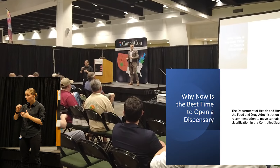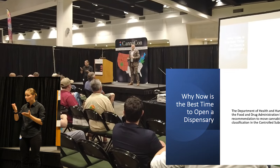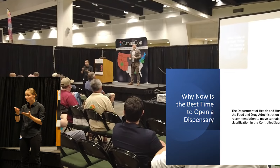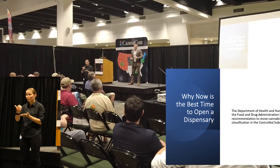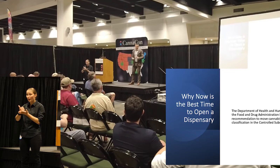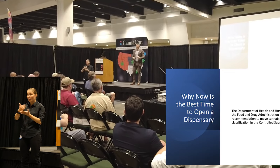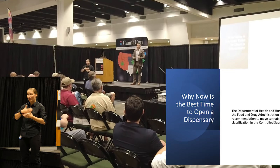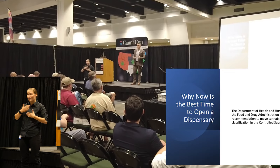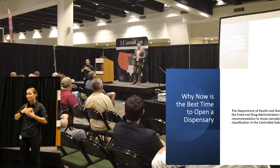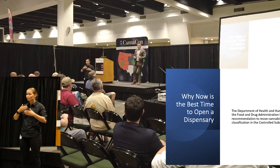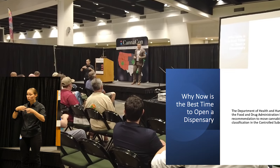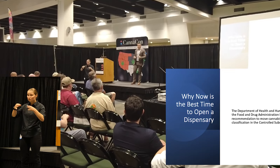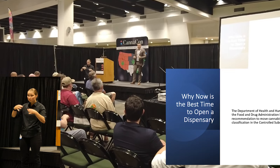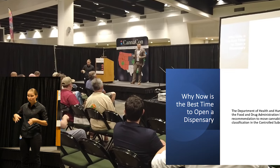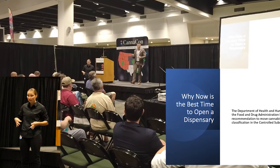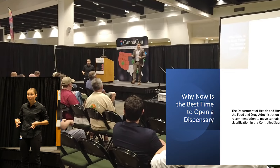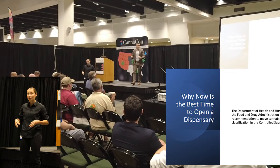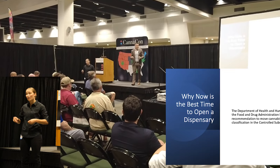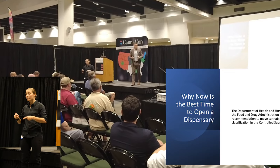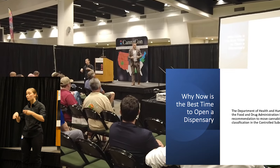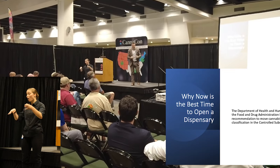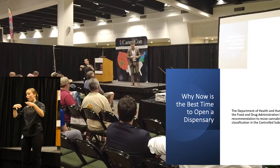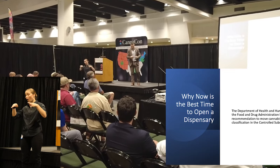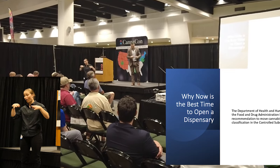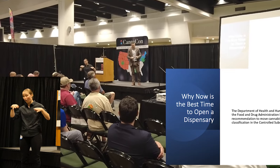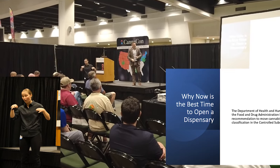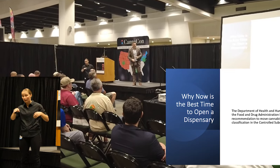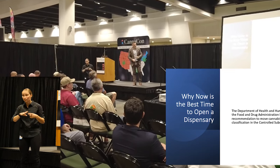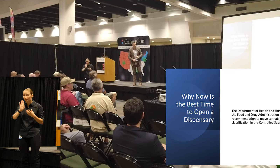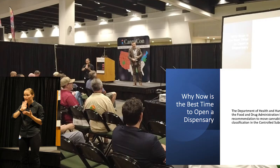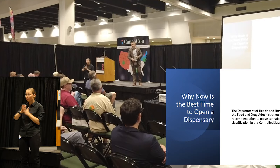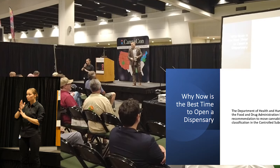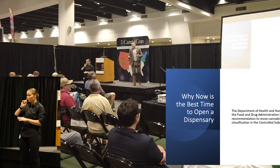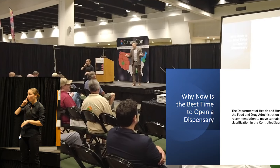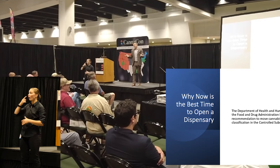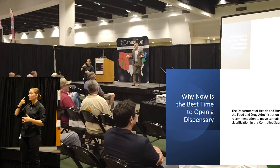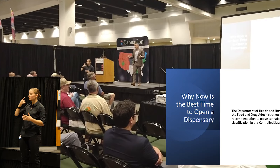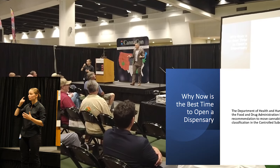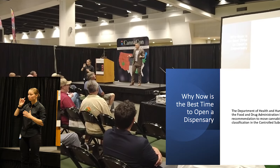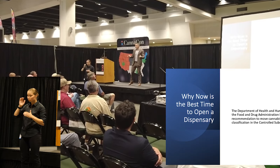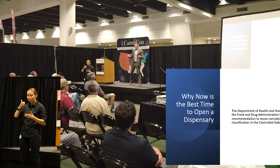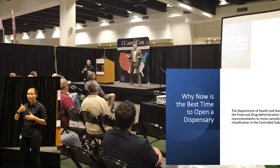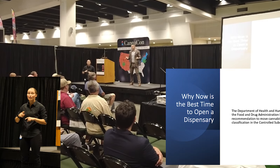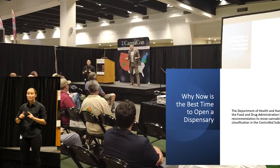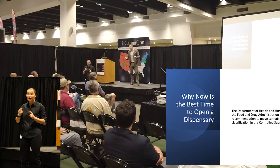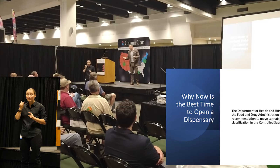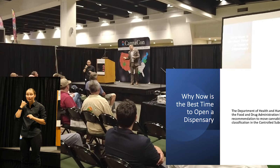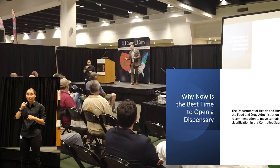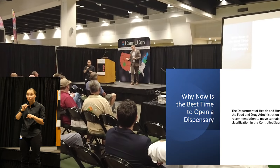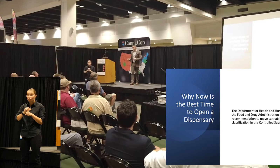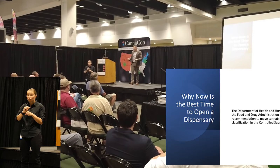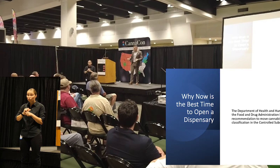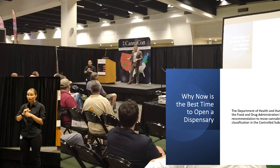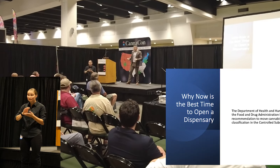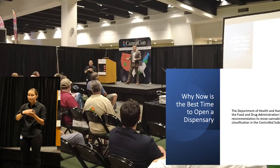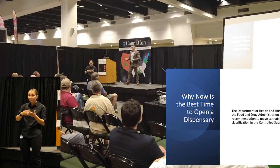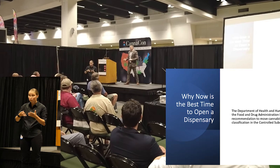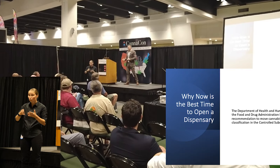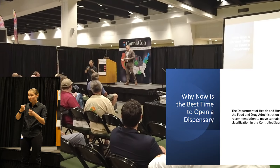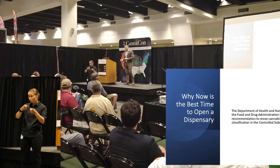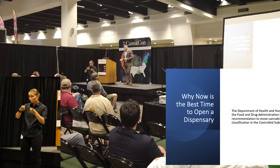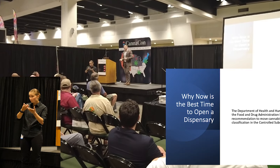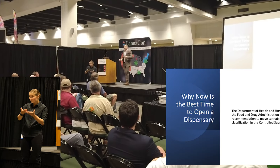explain it to you until they're blue in the face and you're, you know, very fast asleep. But basically saying that if you work in Schedule I controlled